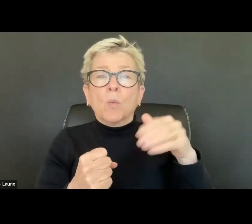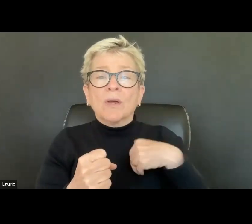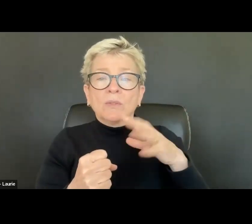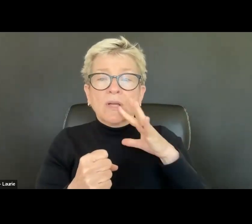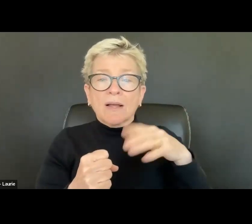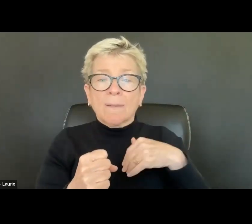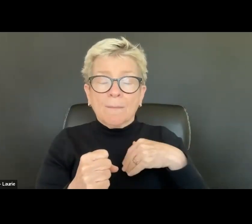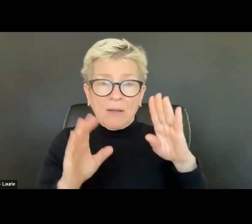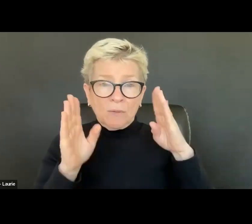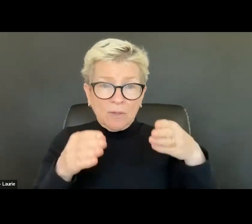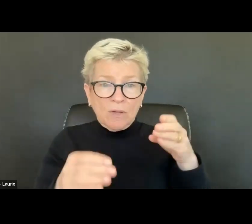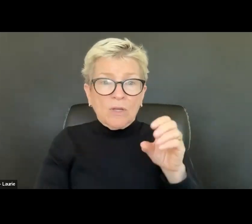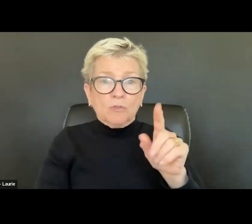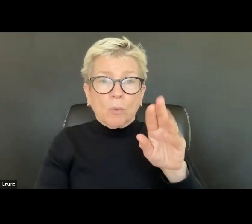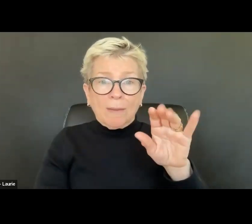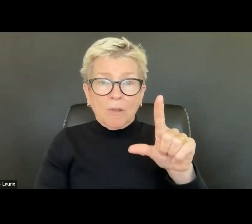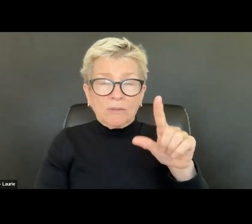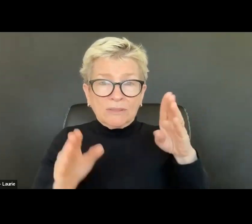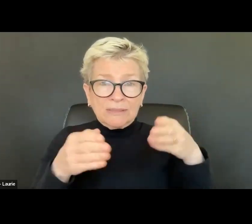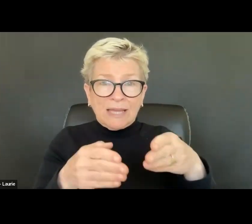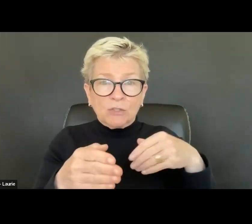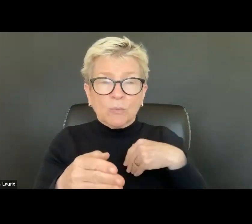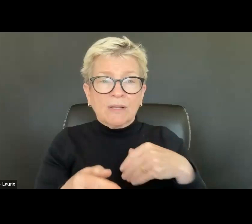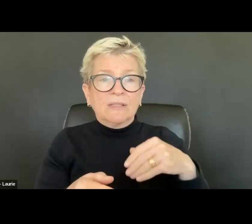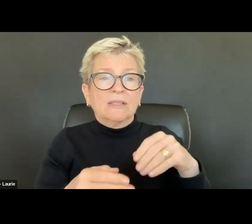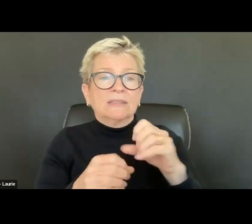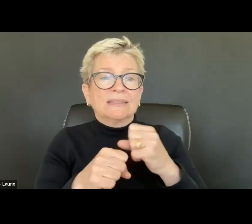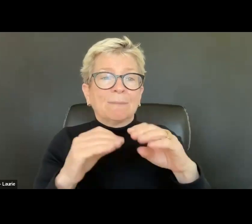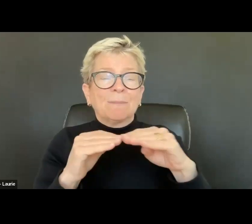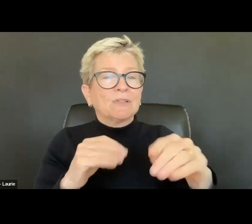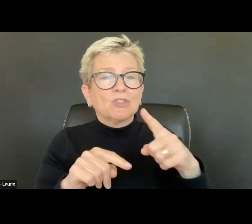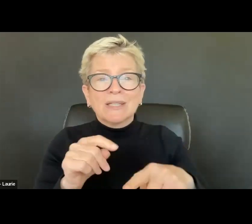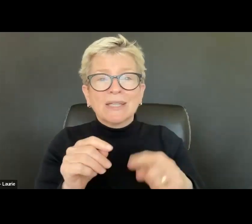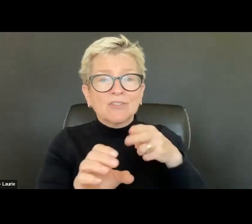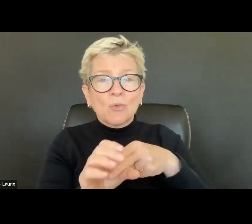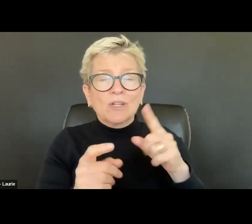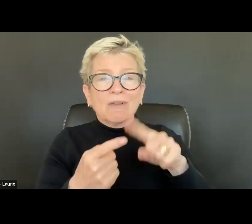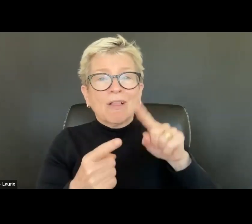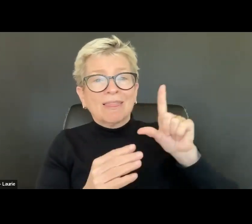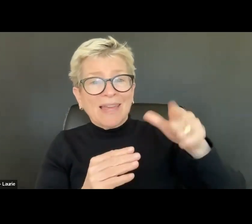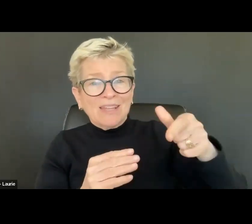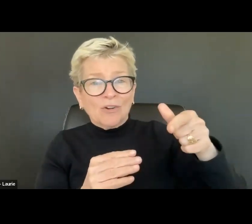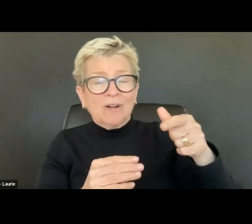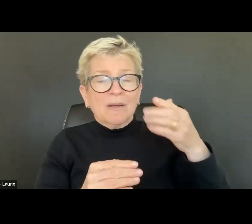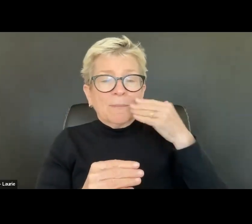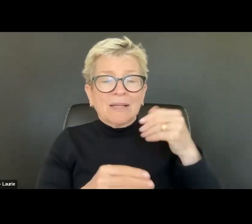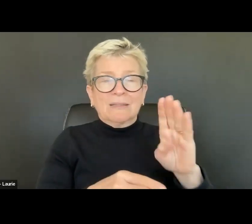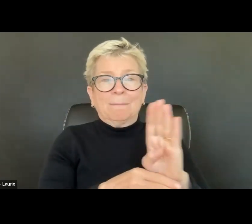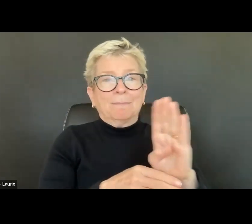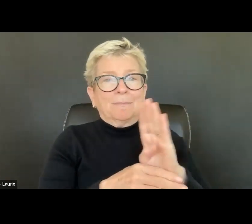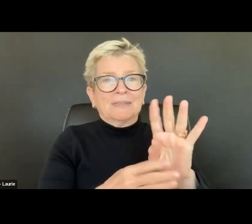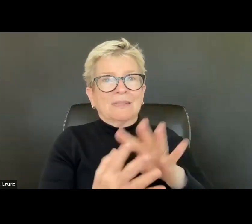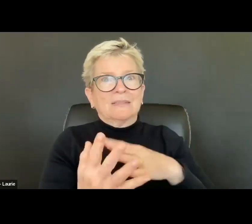crisis stabilization, so very germane to our topic. She is not actually able to join us until later in the meeting. She's got a very busy schedule, as you